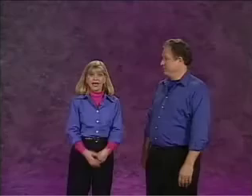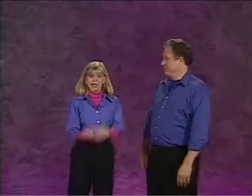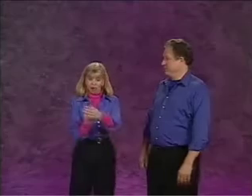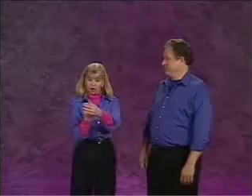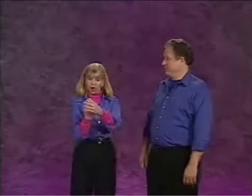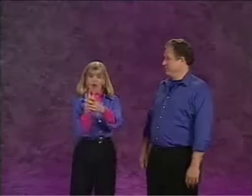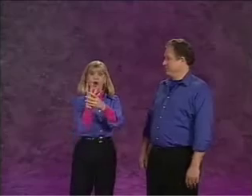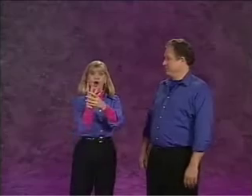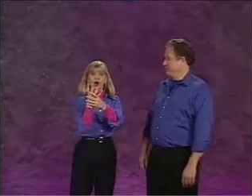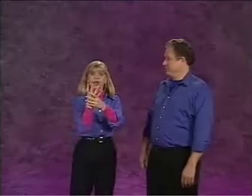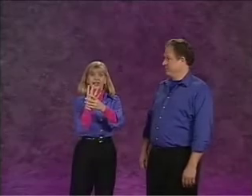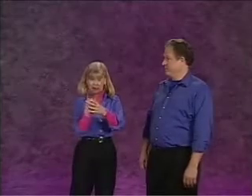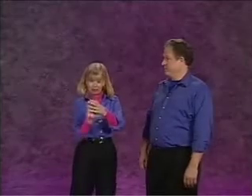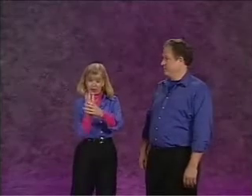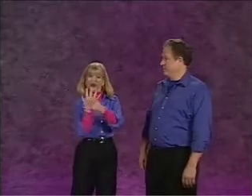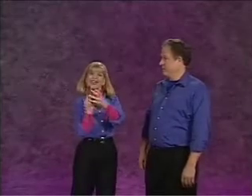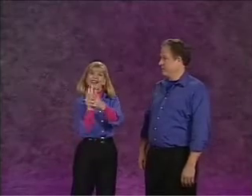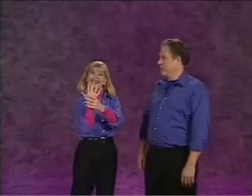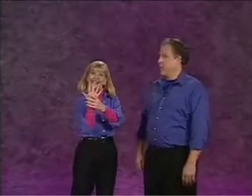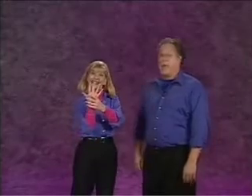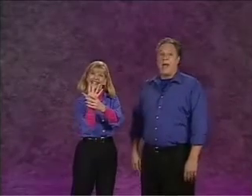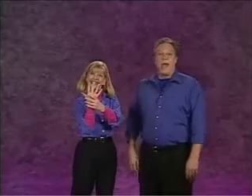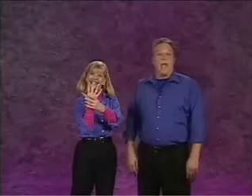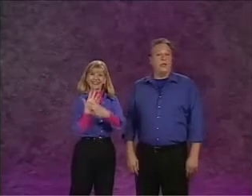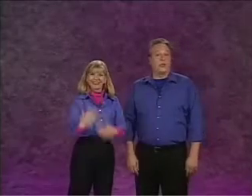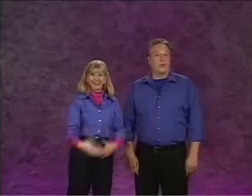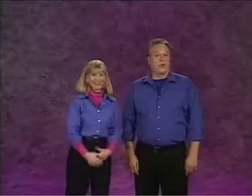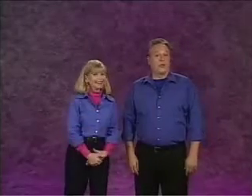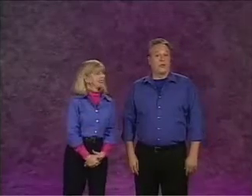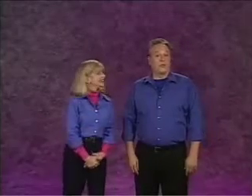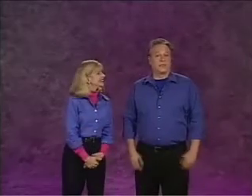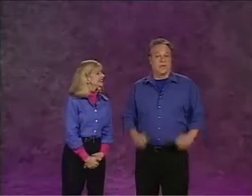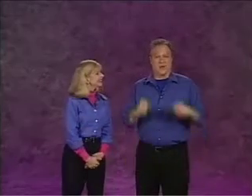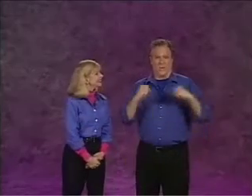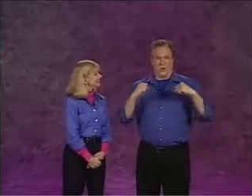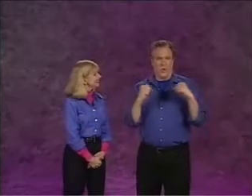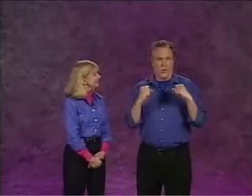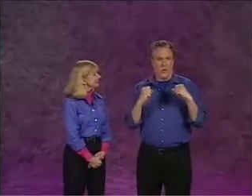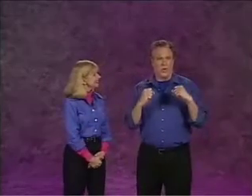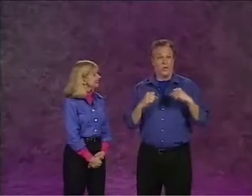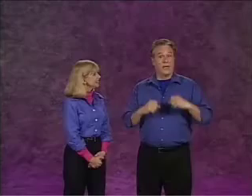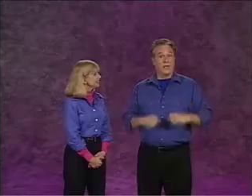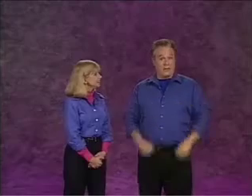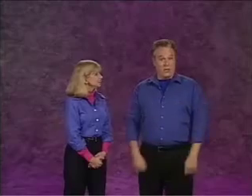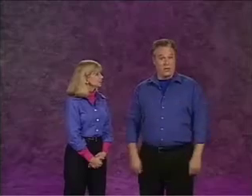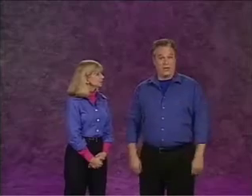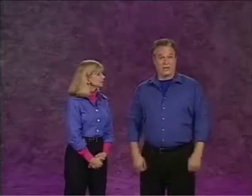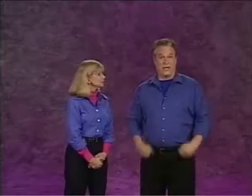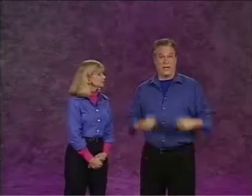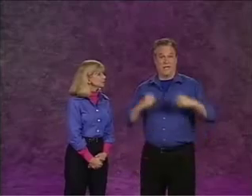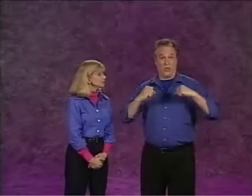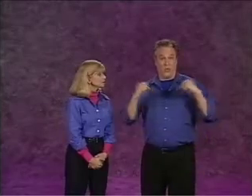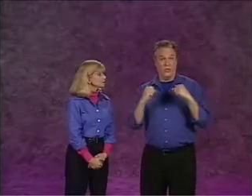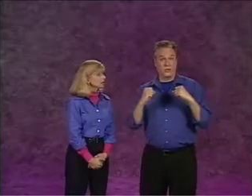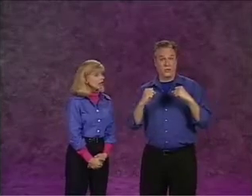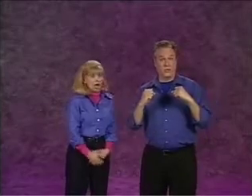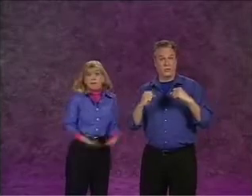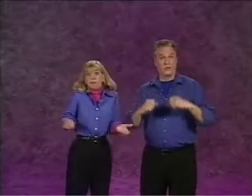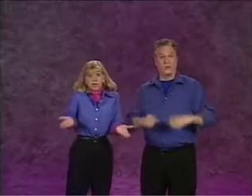plants grow in the spring. And you learned that the sign for cold is also the sign for winter,